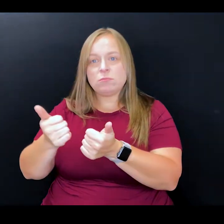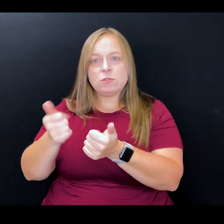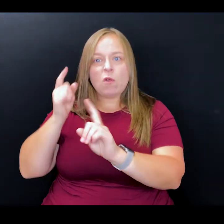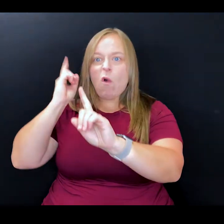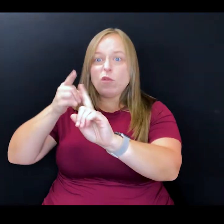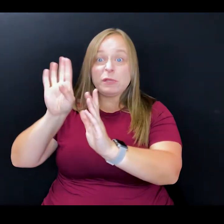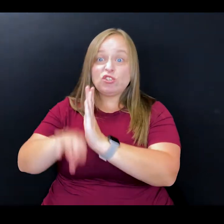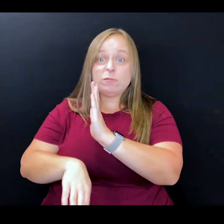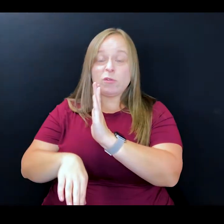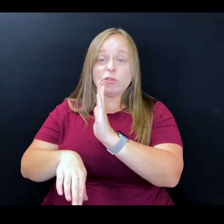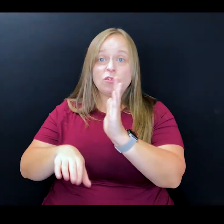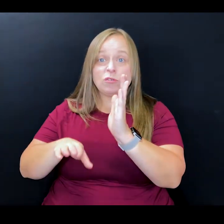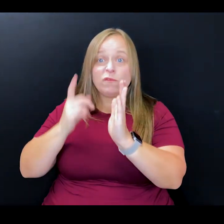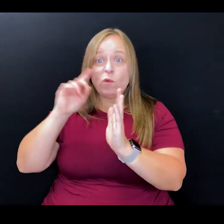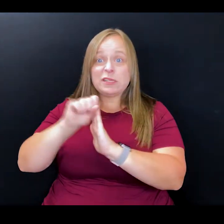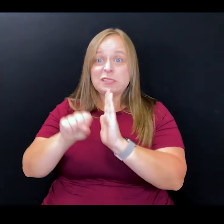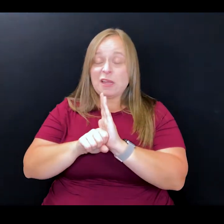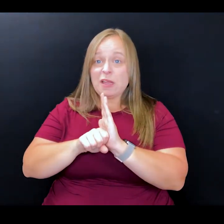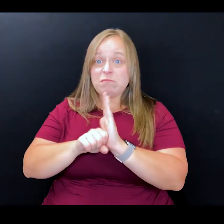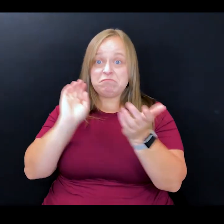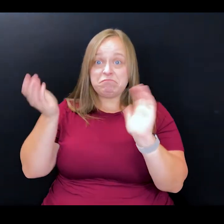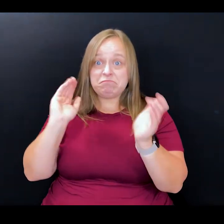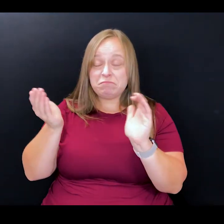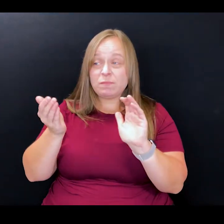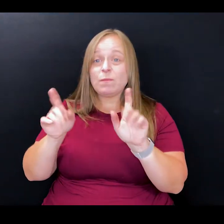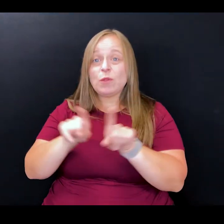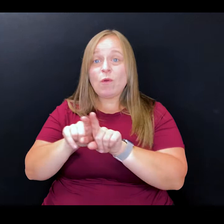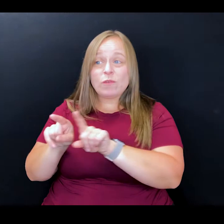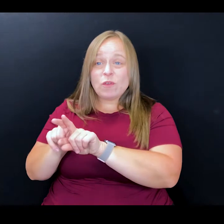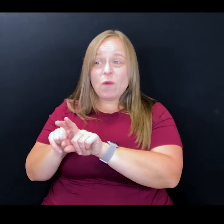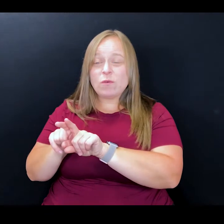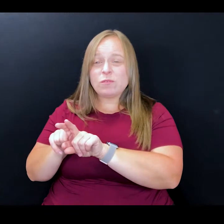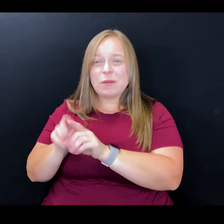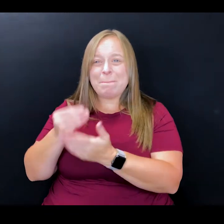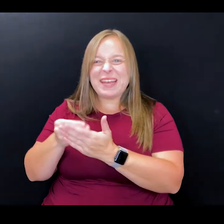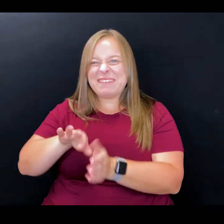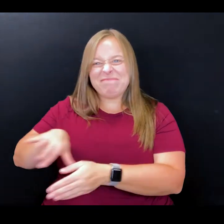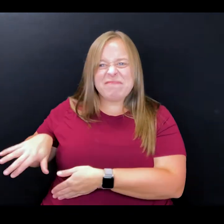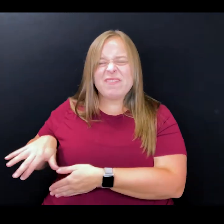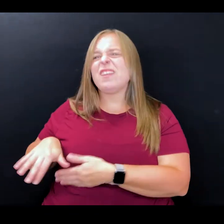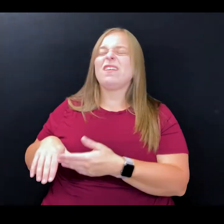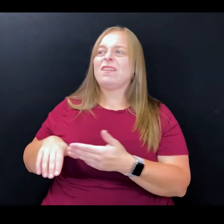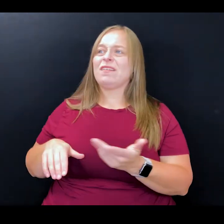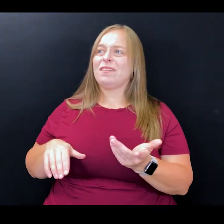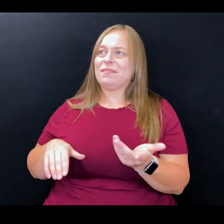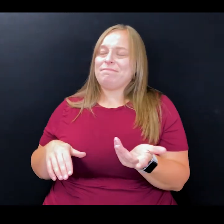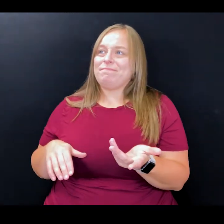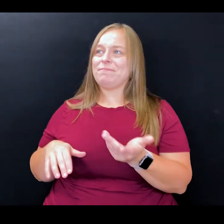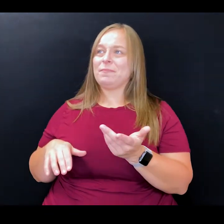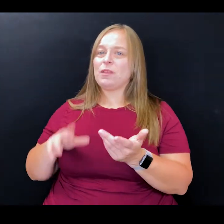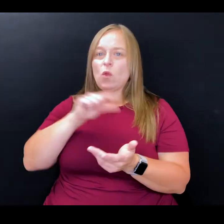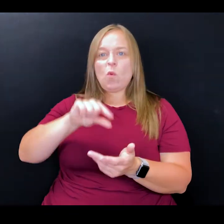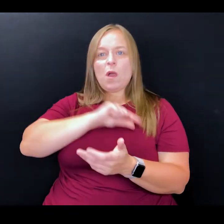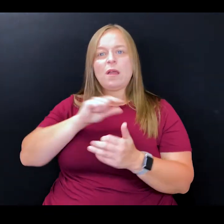it is ultimately cheaper for the state, but it is, putting aside the money, just